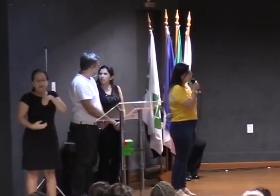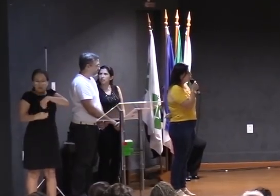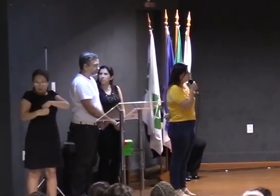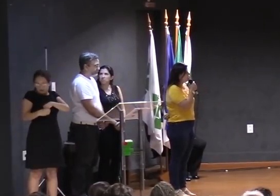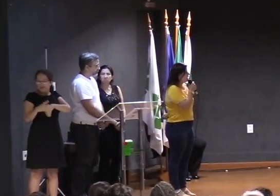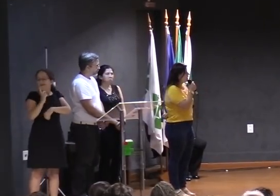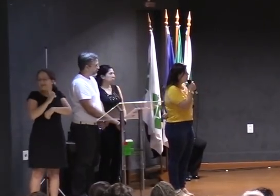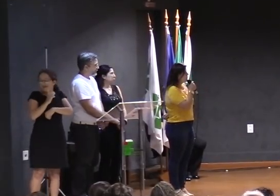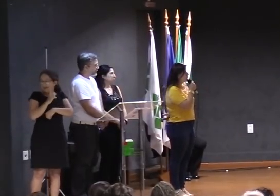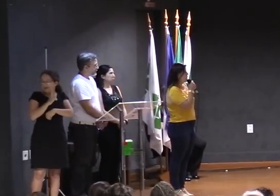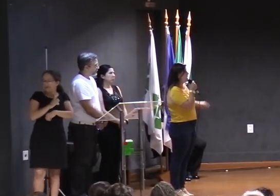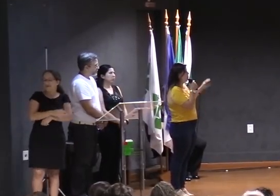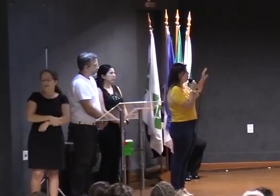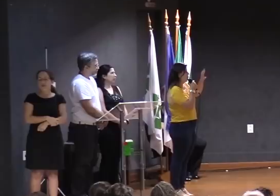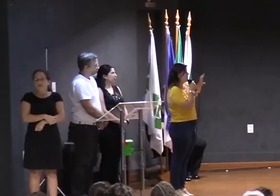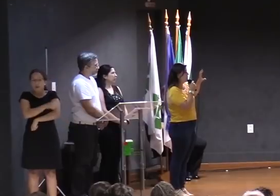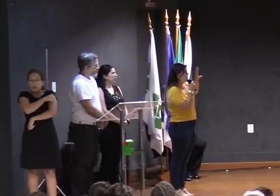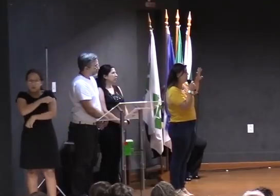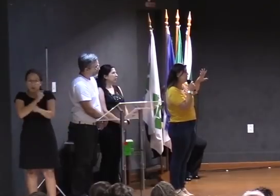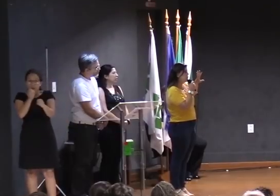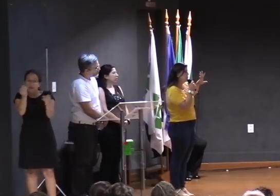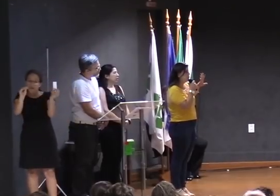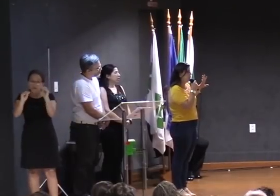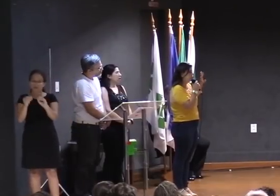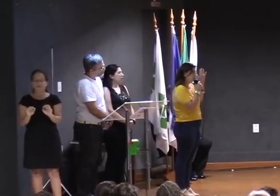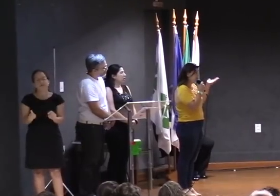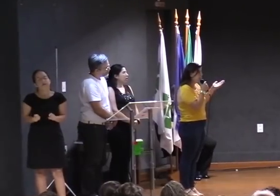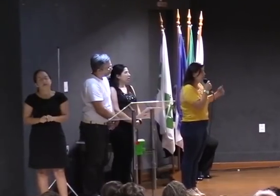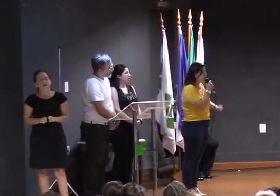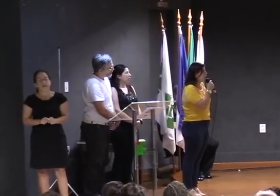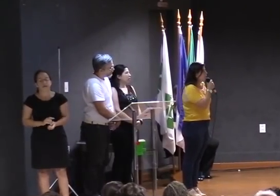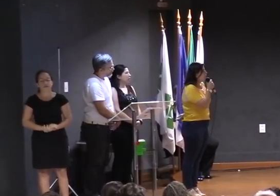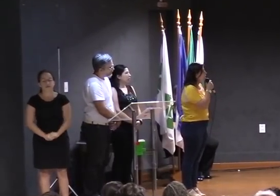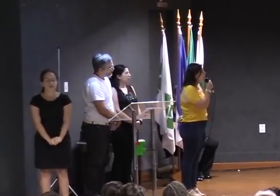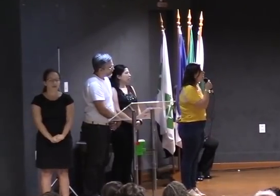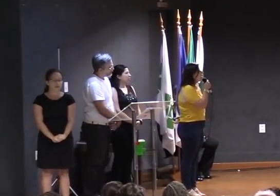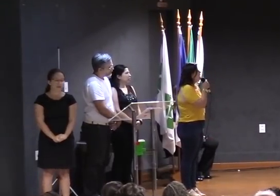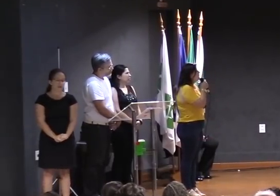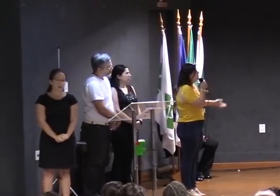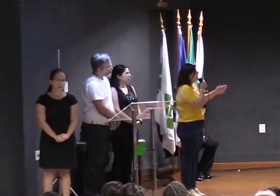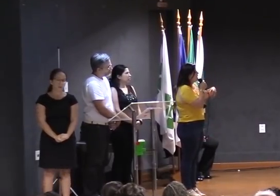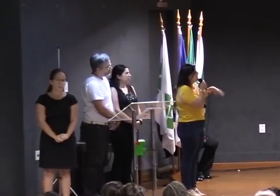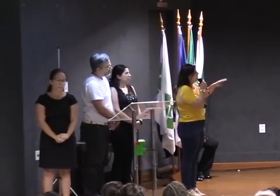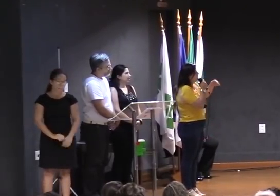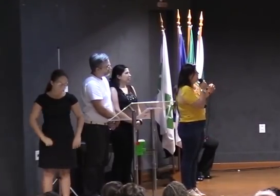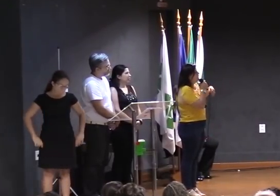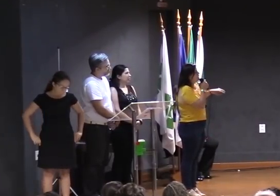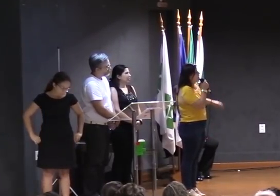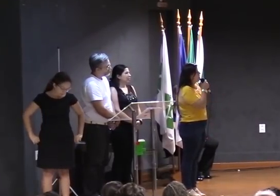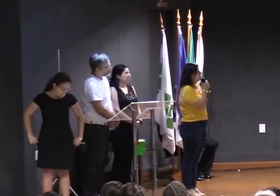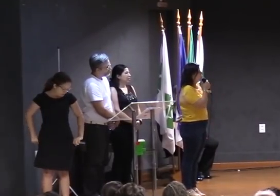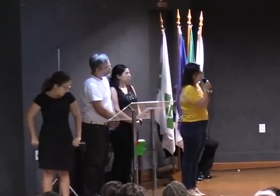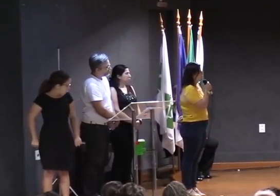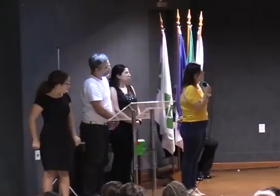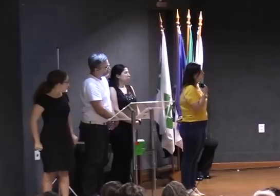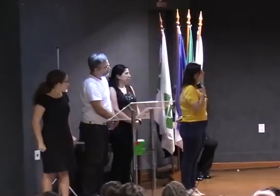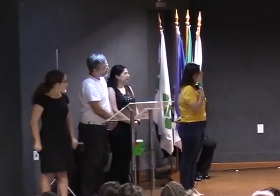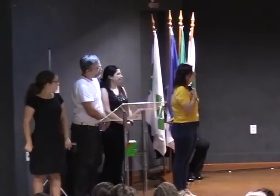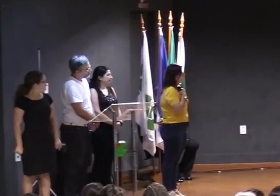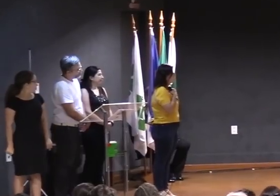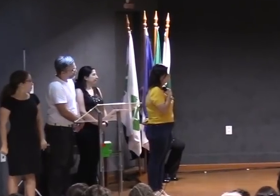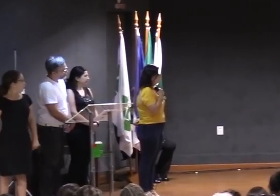onde os alunos conseguem colocar os post-its deles, os post-its digitais deles, e conseguem interagir em si.